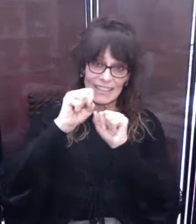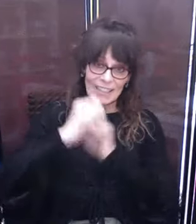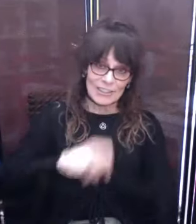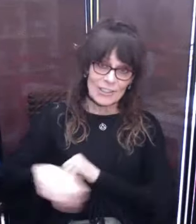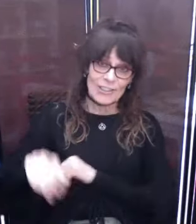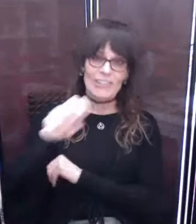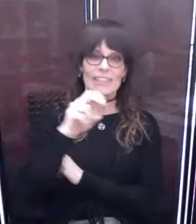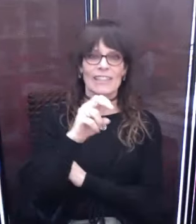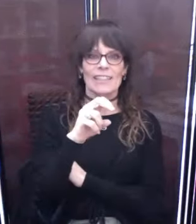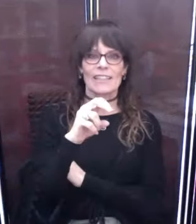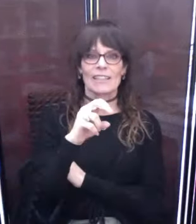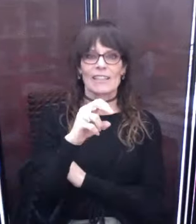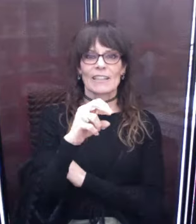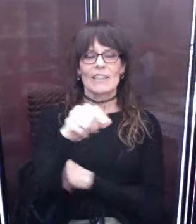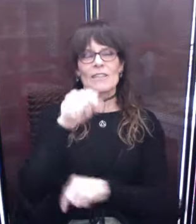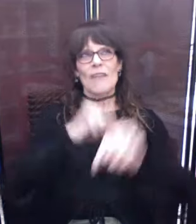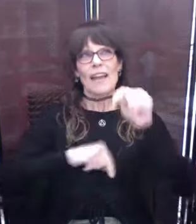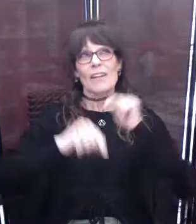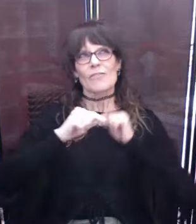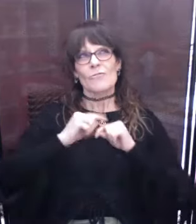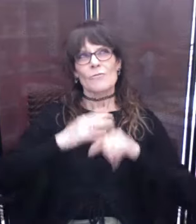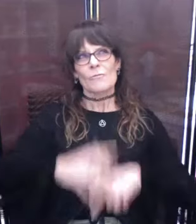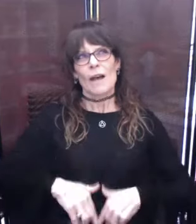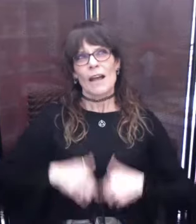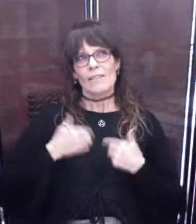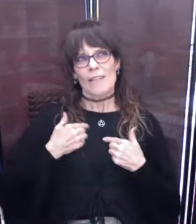back through my life with some very pointed questions